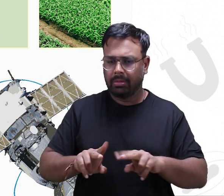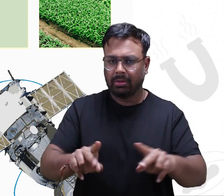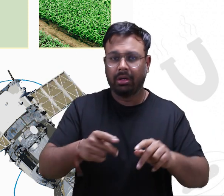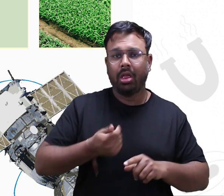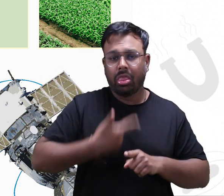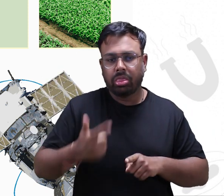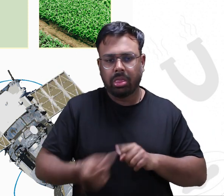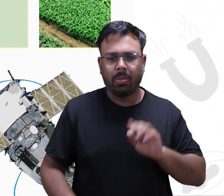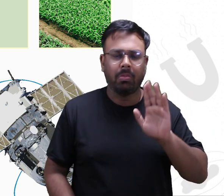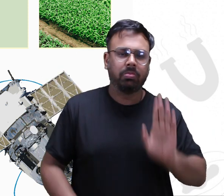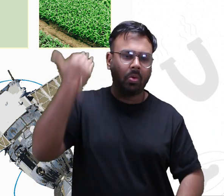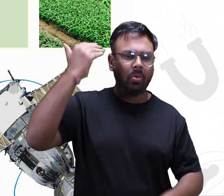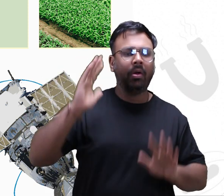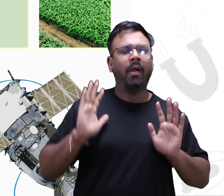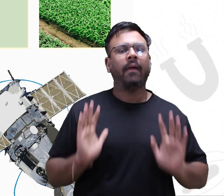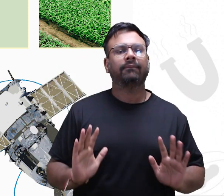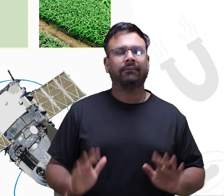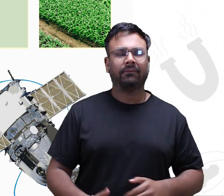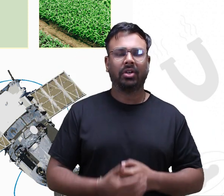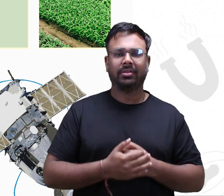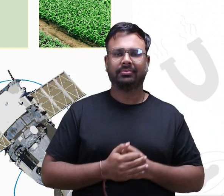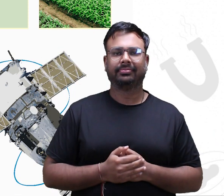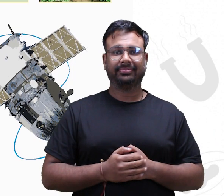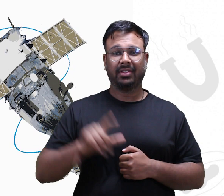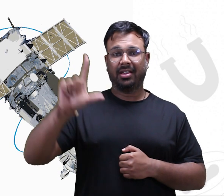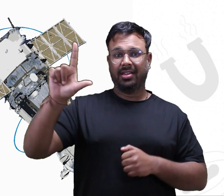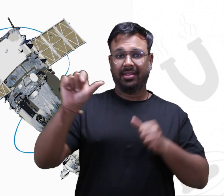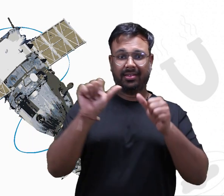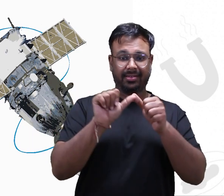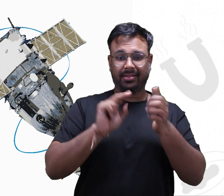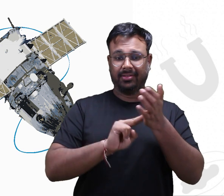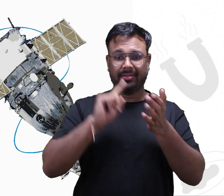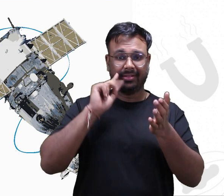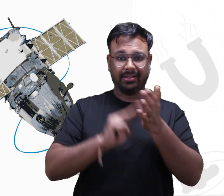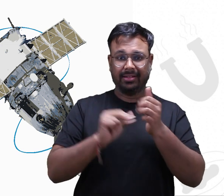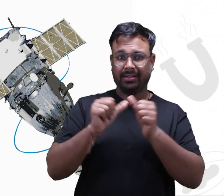repair and strains budgets and economics.